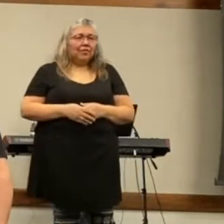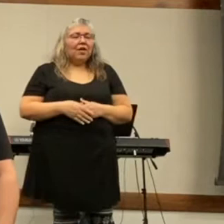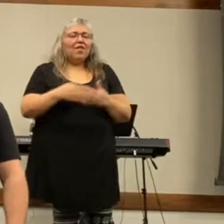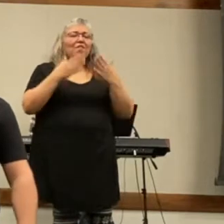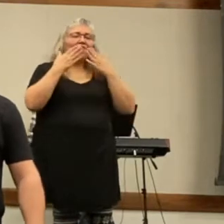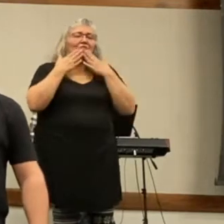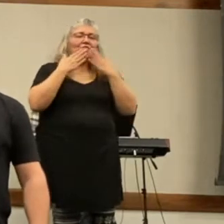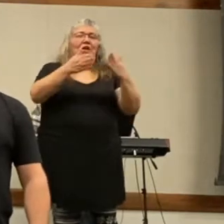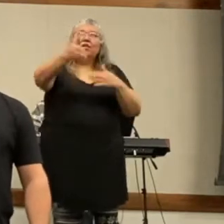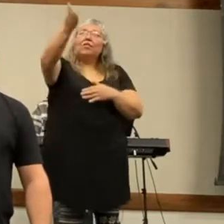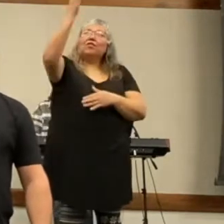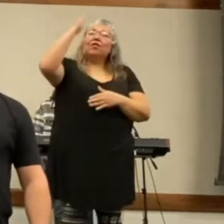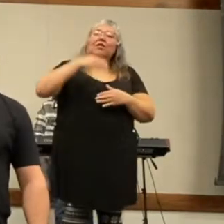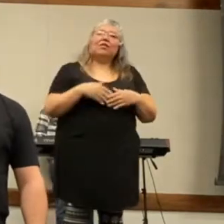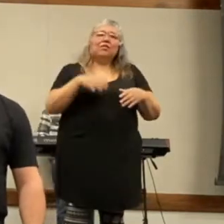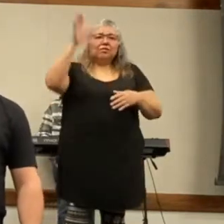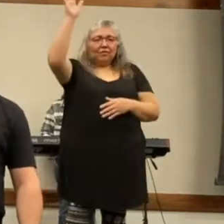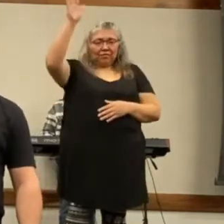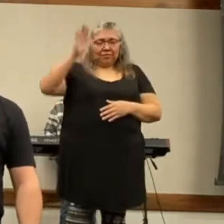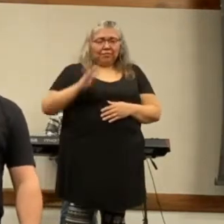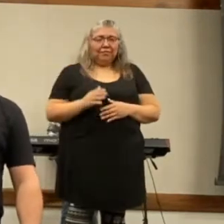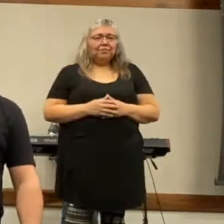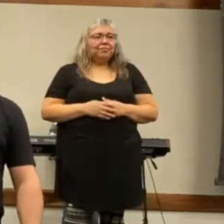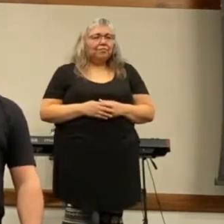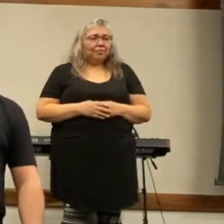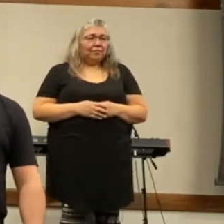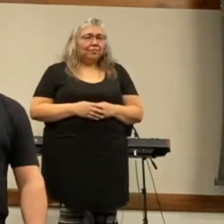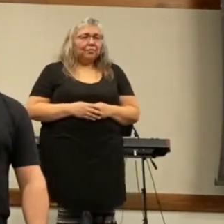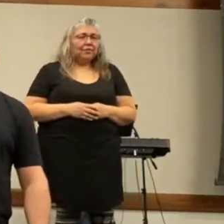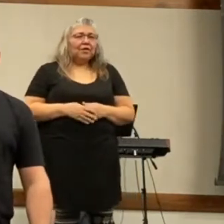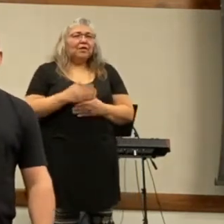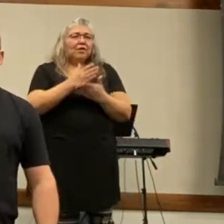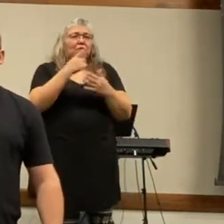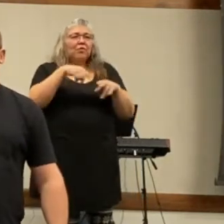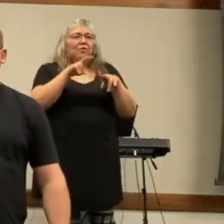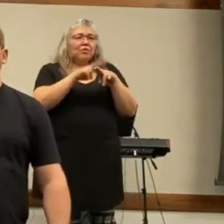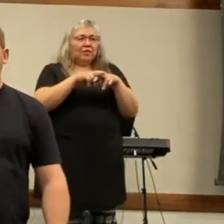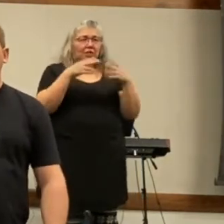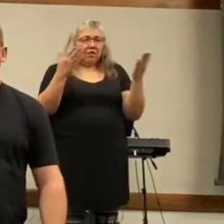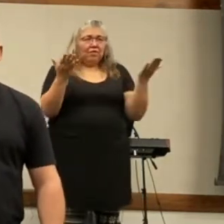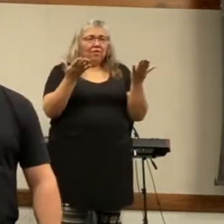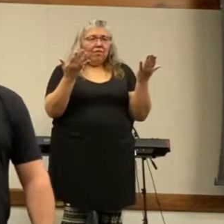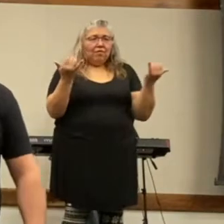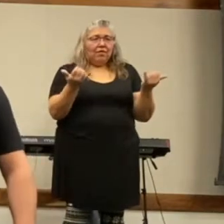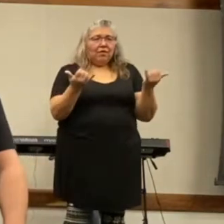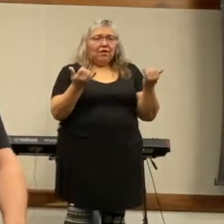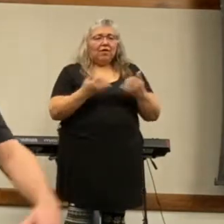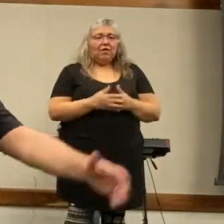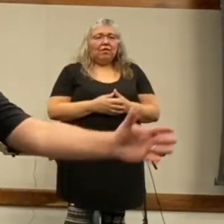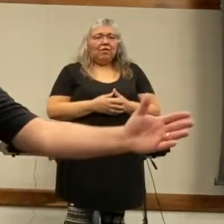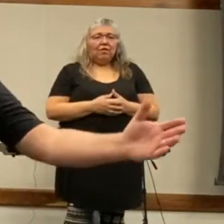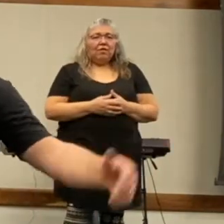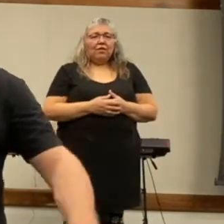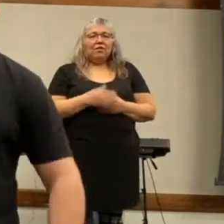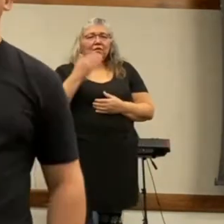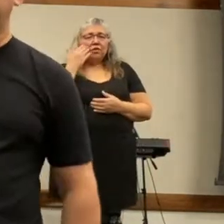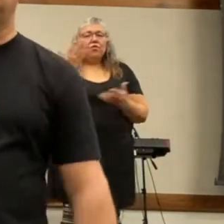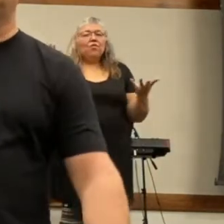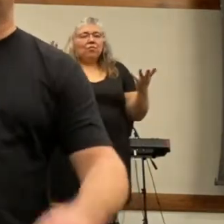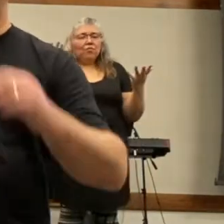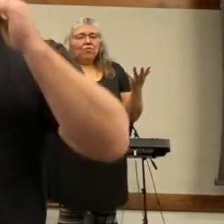Father. Put your hands down. Some of you are sitting here right now, and you're like, you know what,